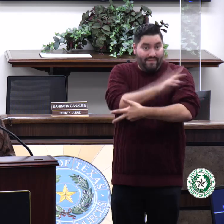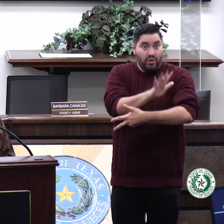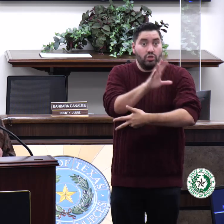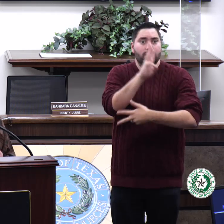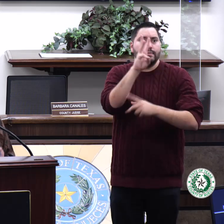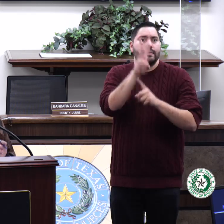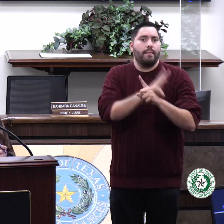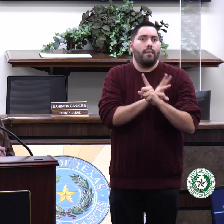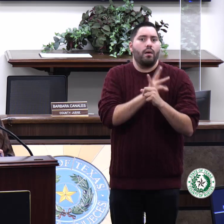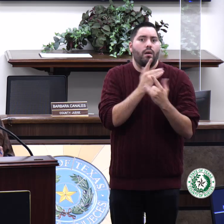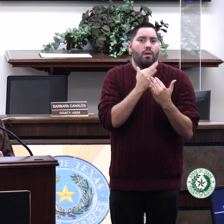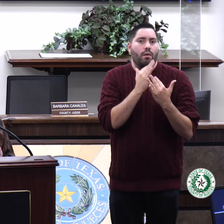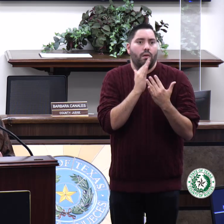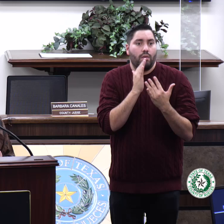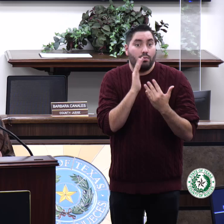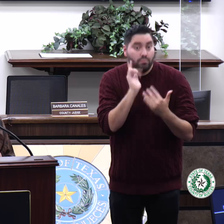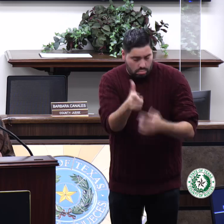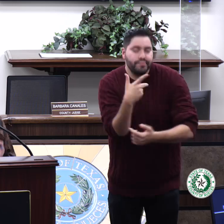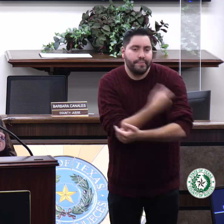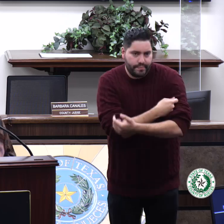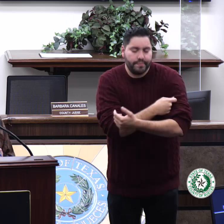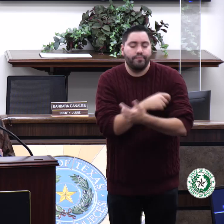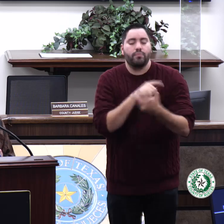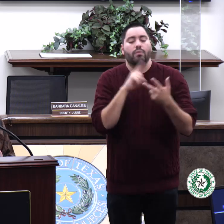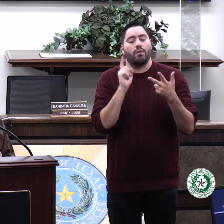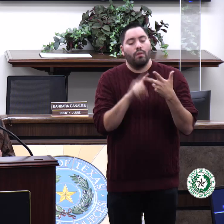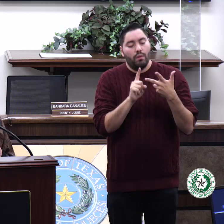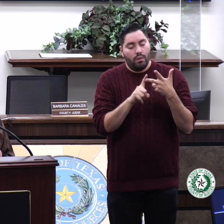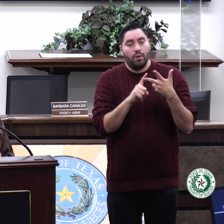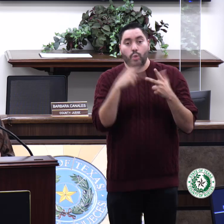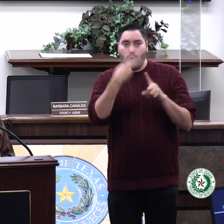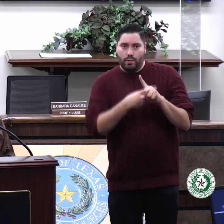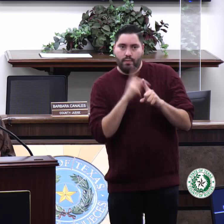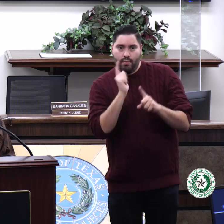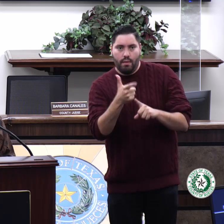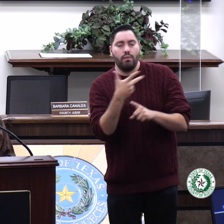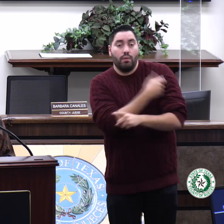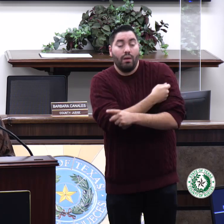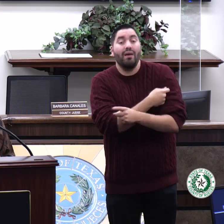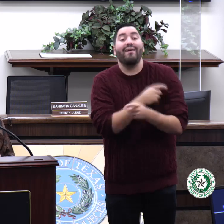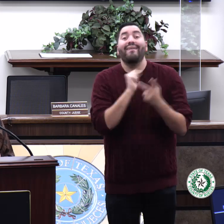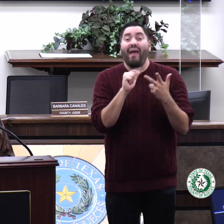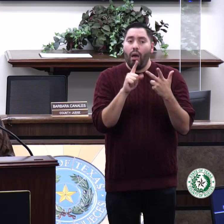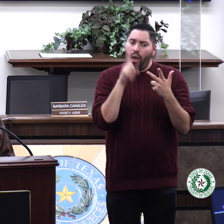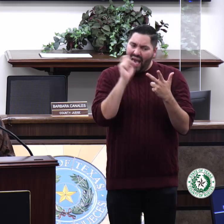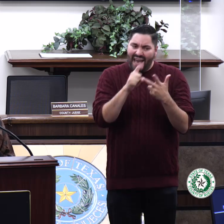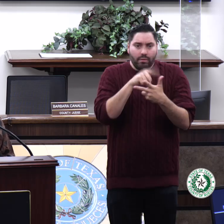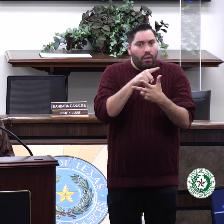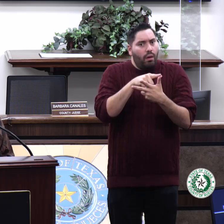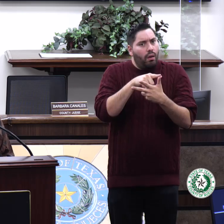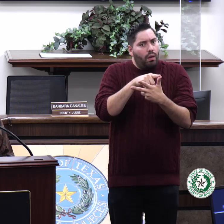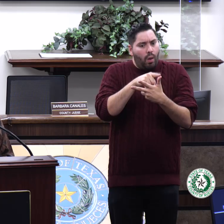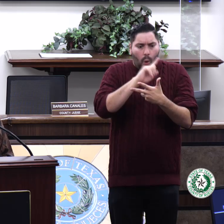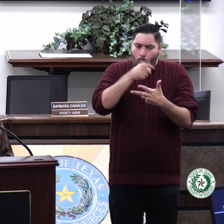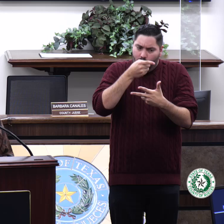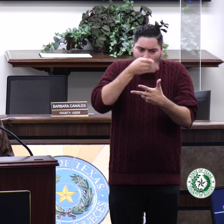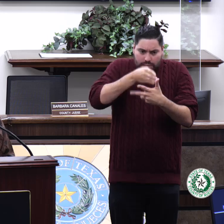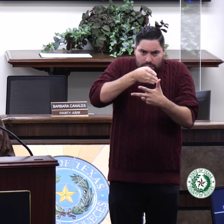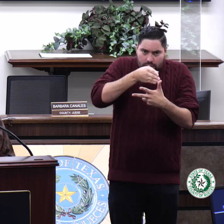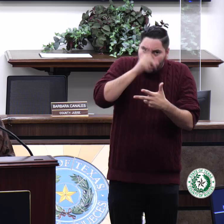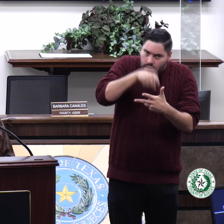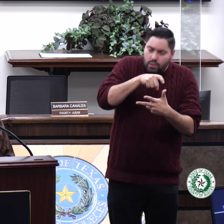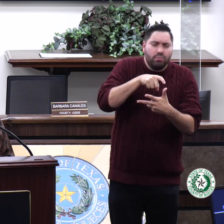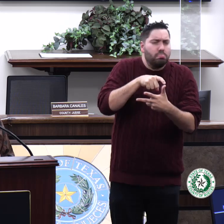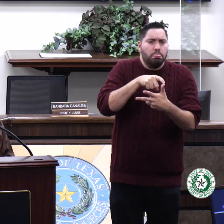stockings. You can mix and match these vaccines, and they're safe. You can choose any booster you want, or you can choose to get a booster shot